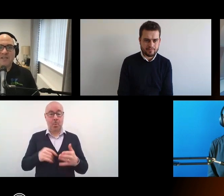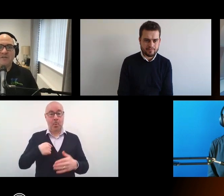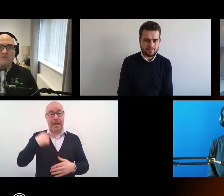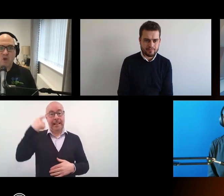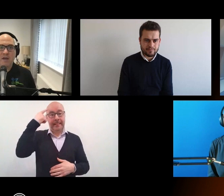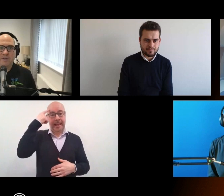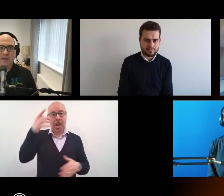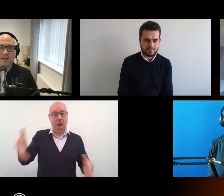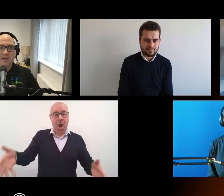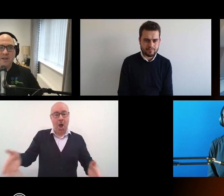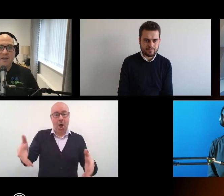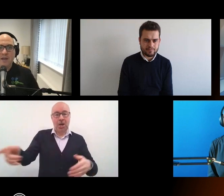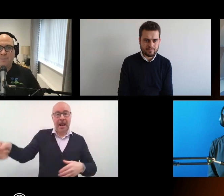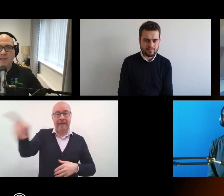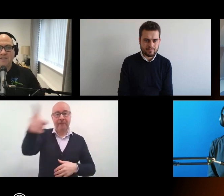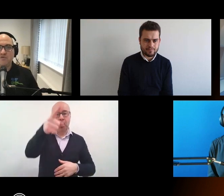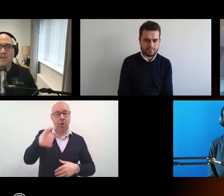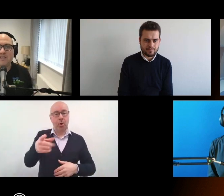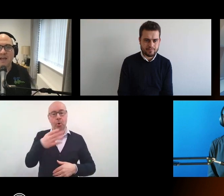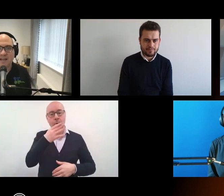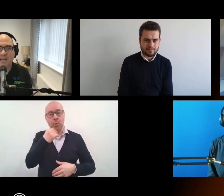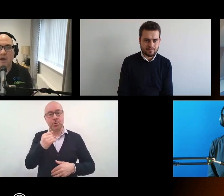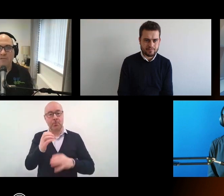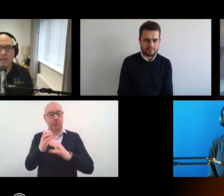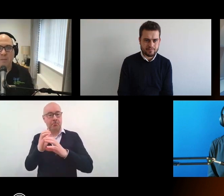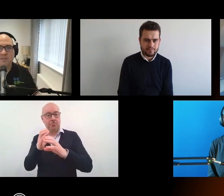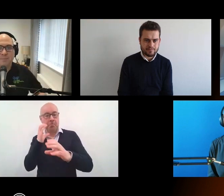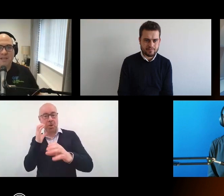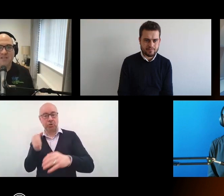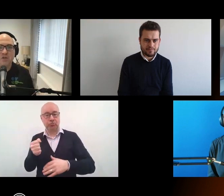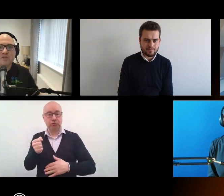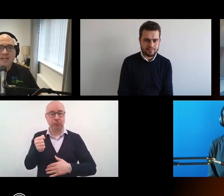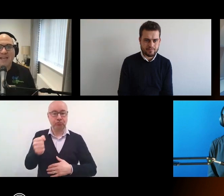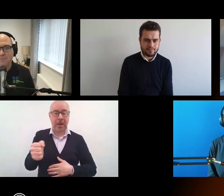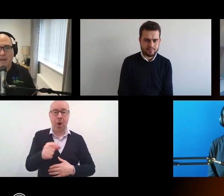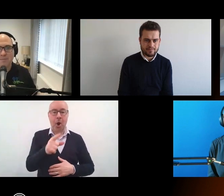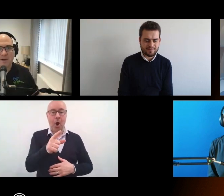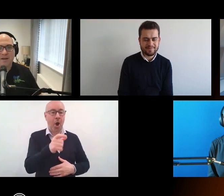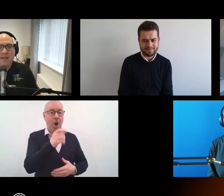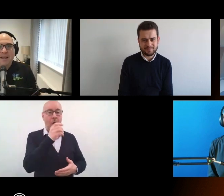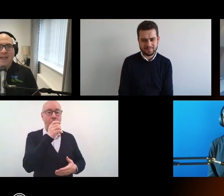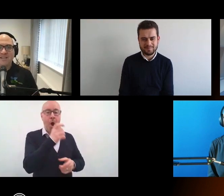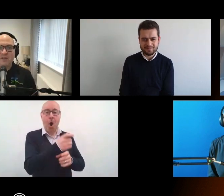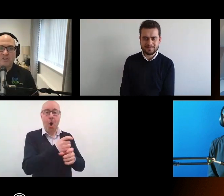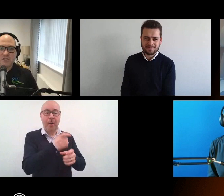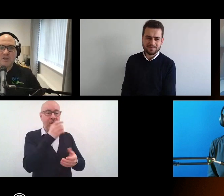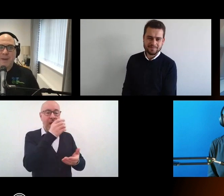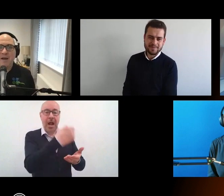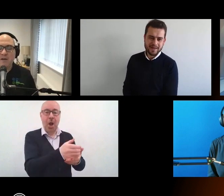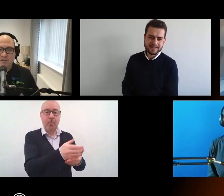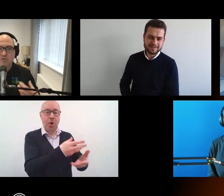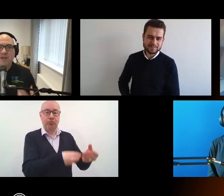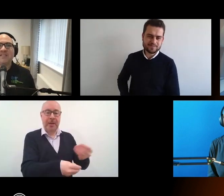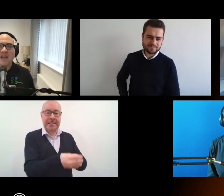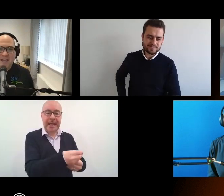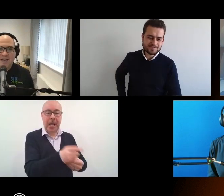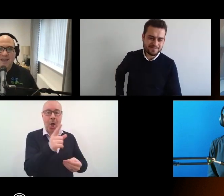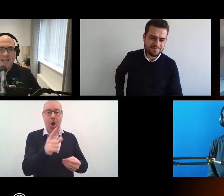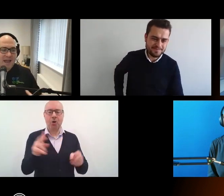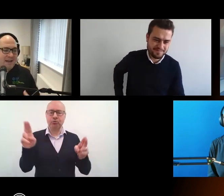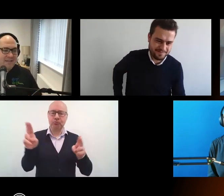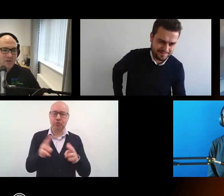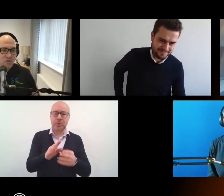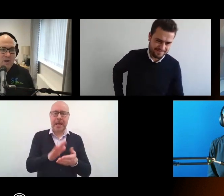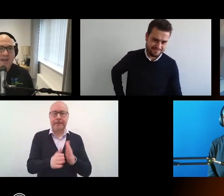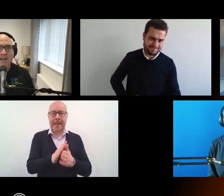transport instead of driving. It means recycling coffee cups. It means using less paper. It's not just about the